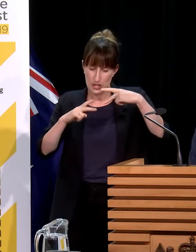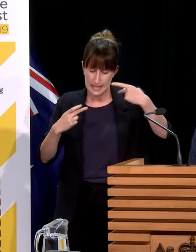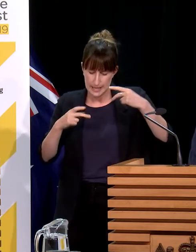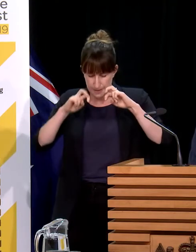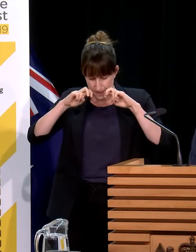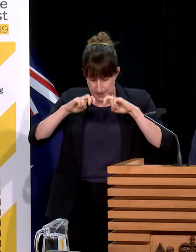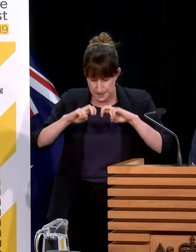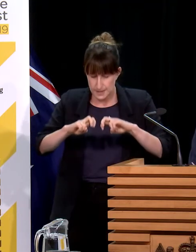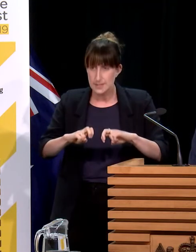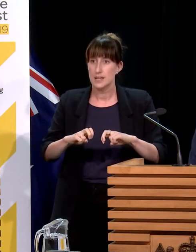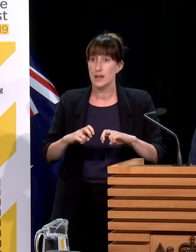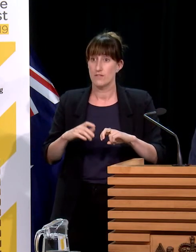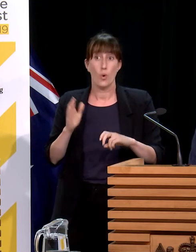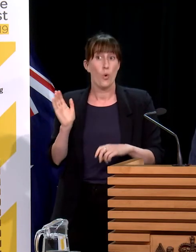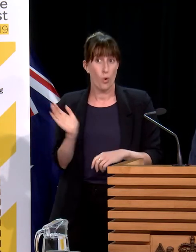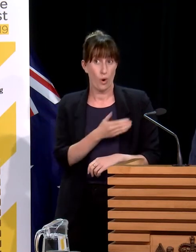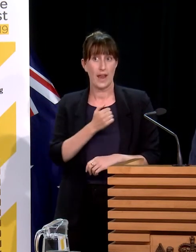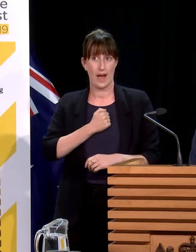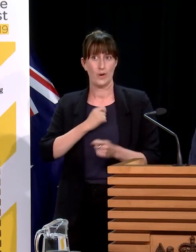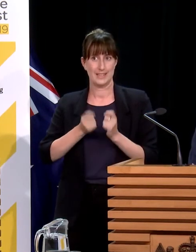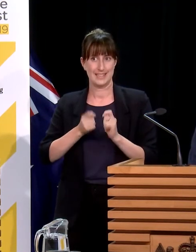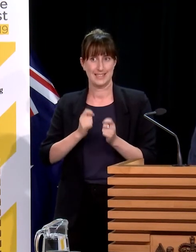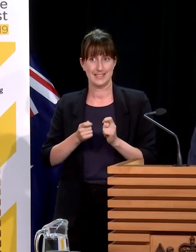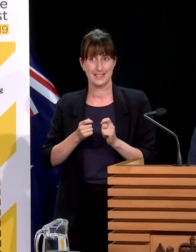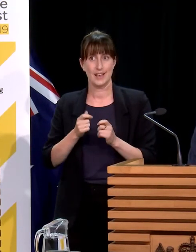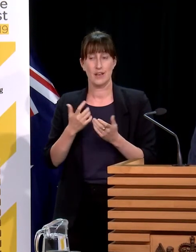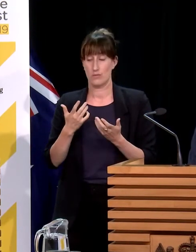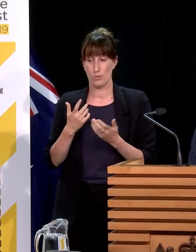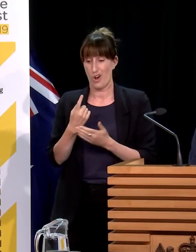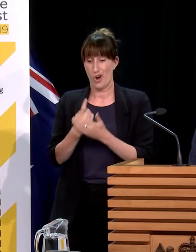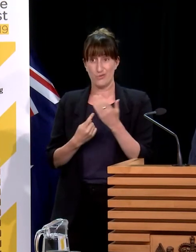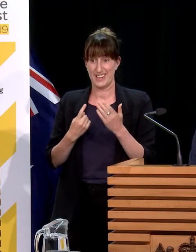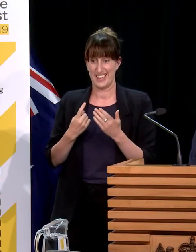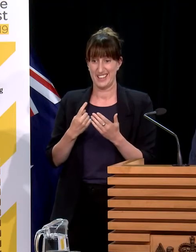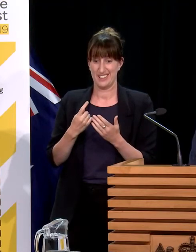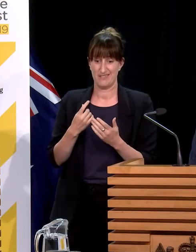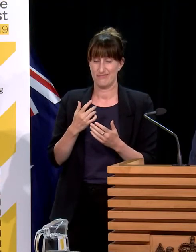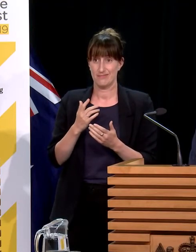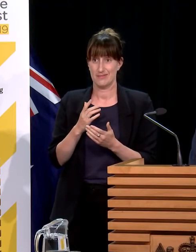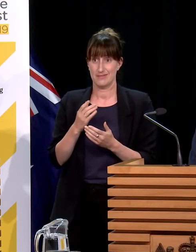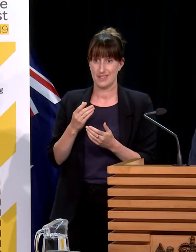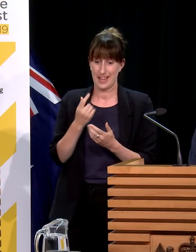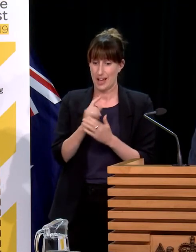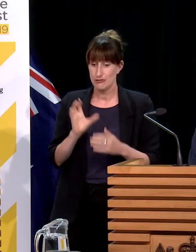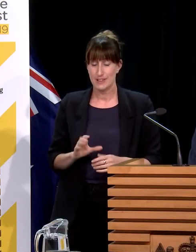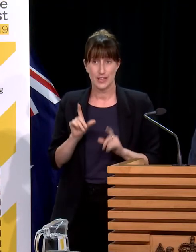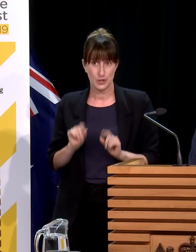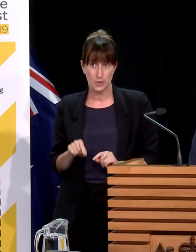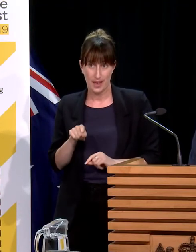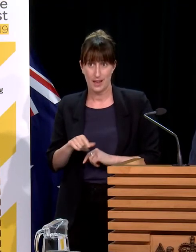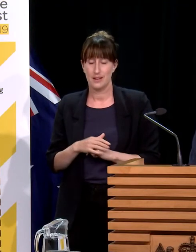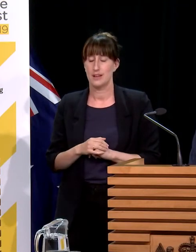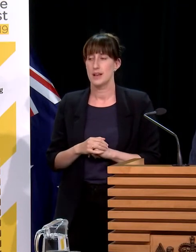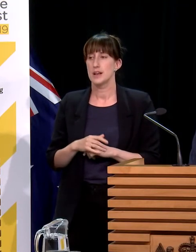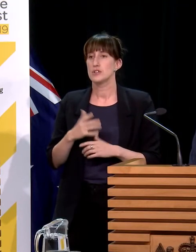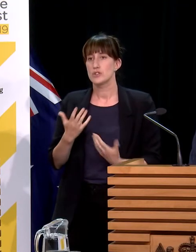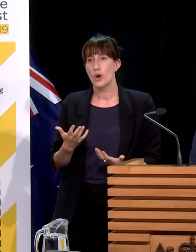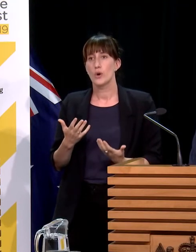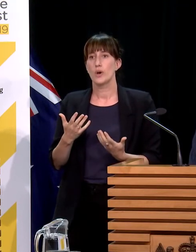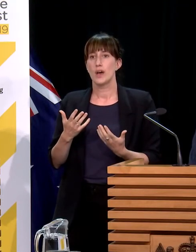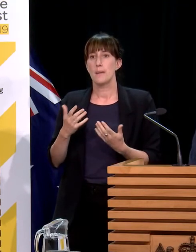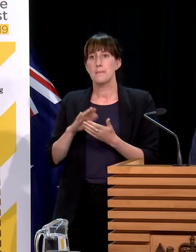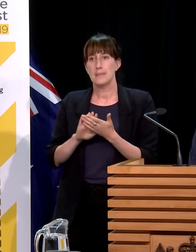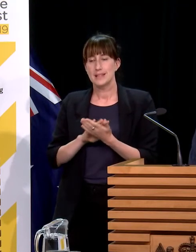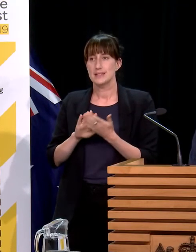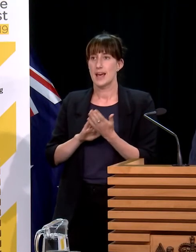with cases in managed isolation or in quarantine, we can identify whether there was good reason for a match. So, for example, if they came in on the same flight,